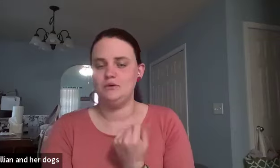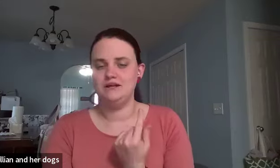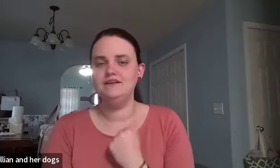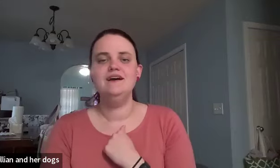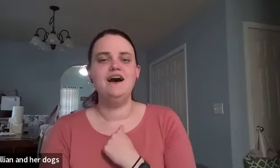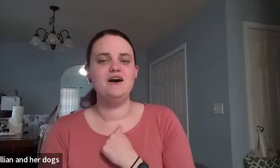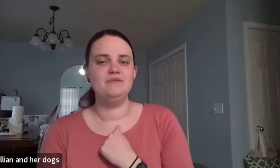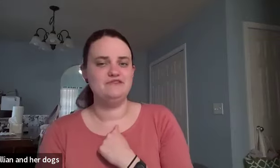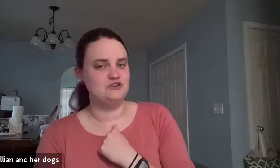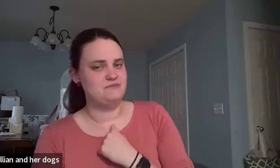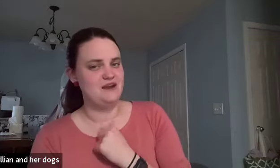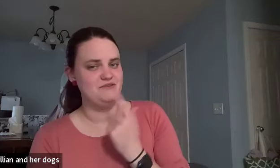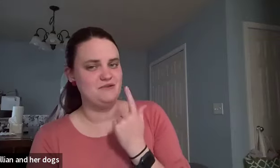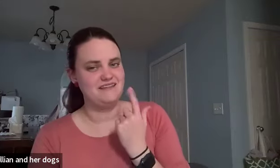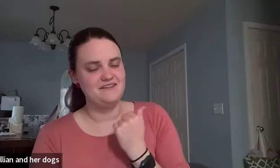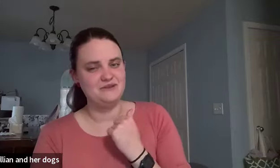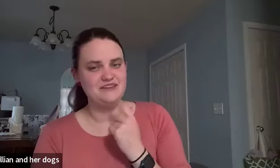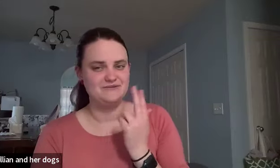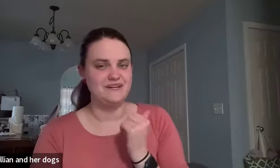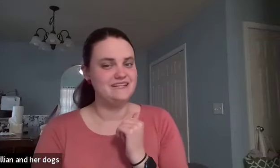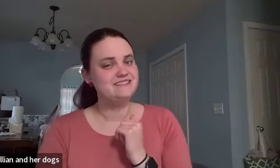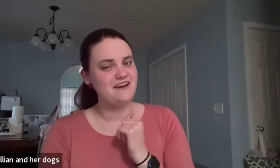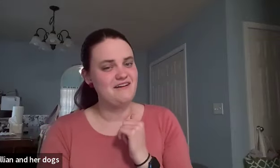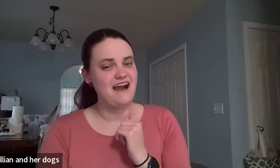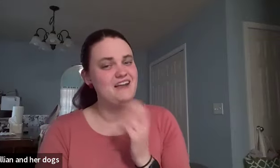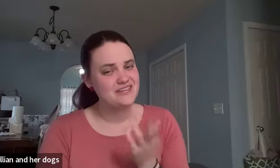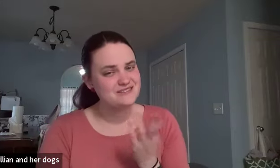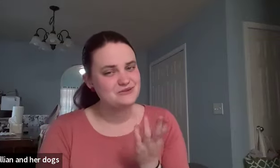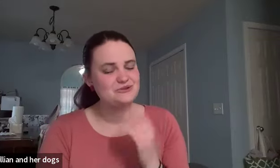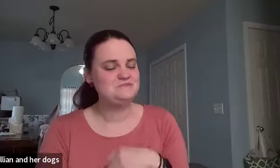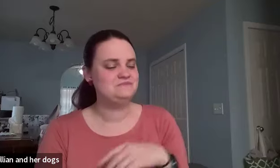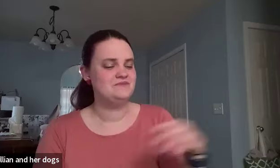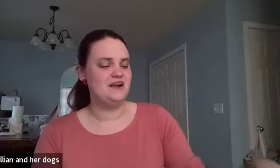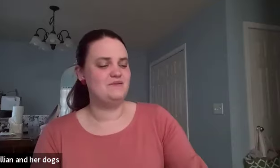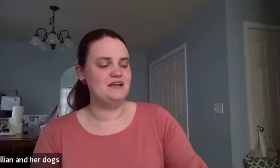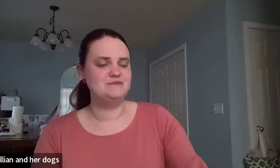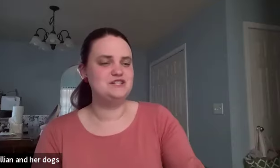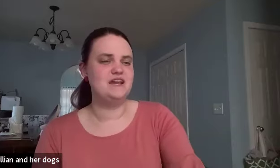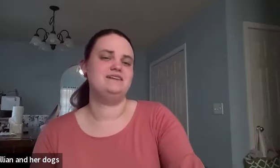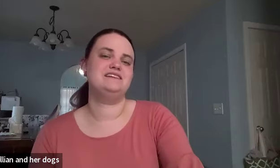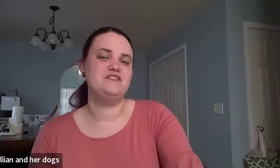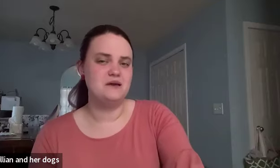one." We've joked about it and we've always laughed. We think it's funny. So I think it's cool. And especially asking